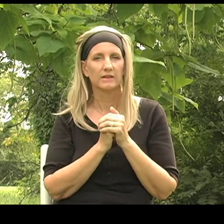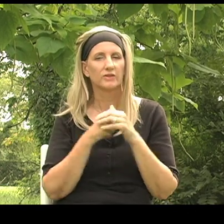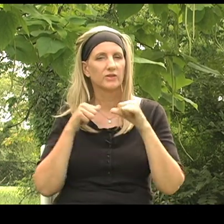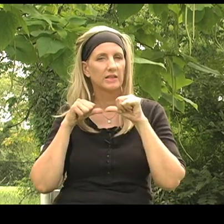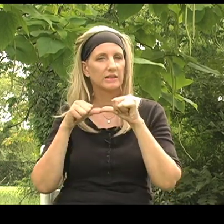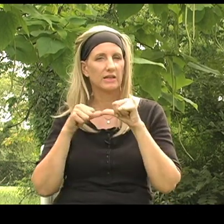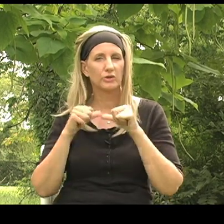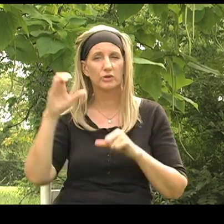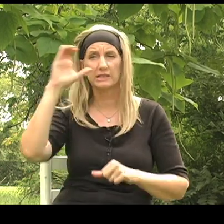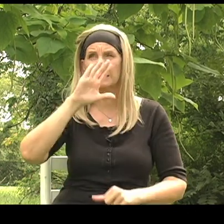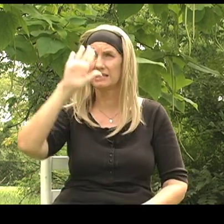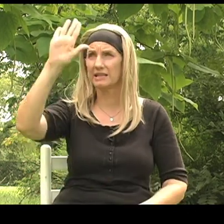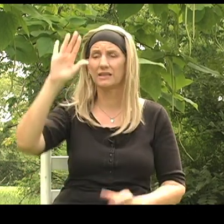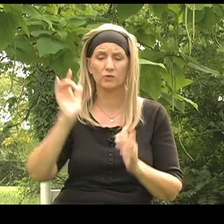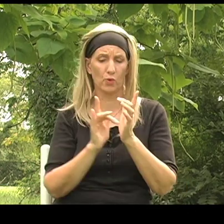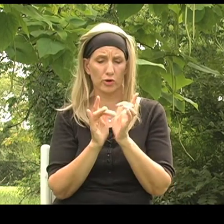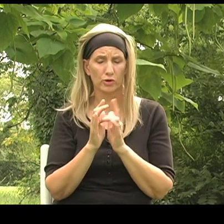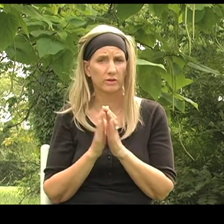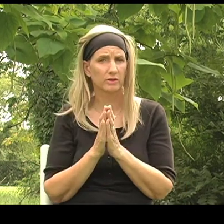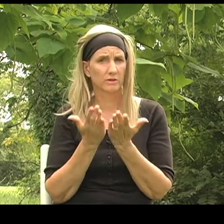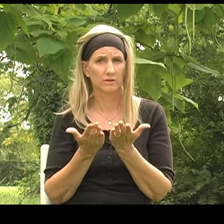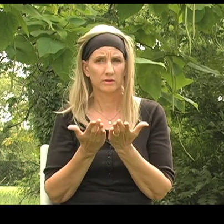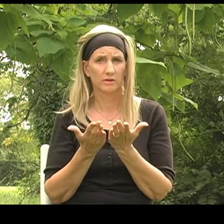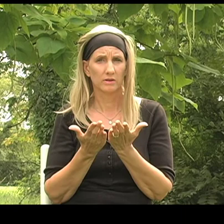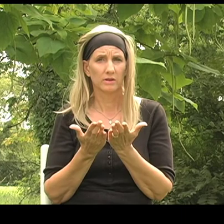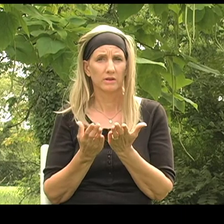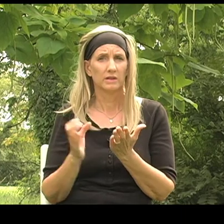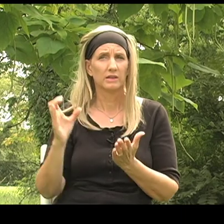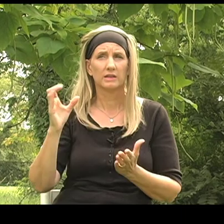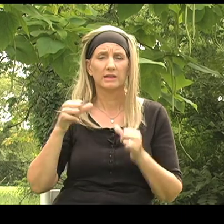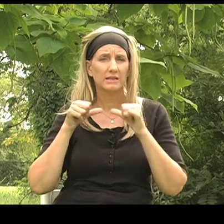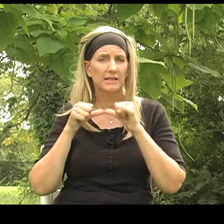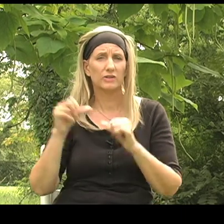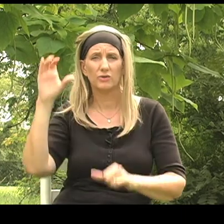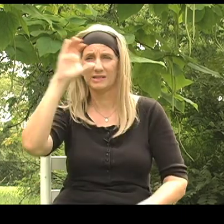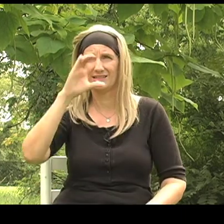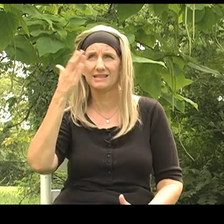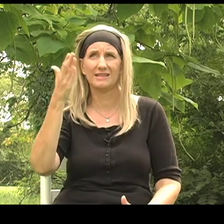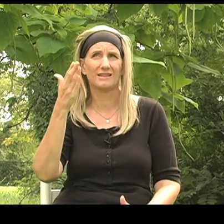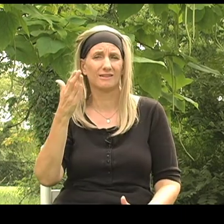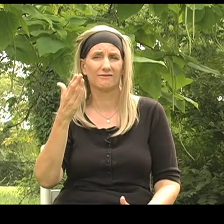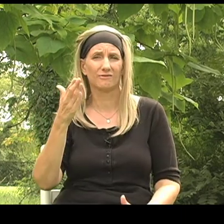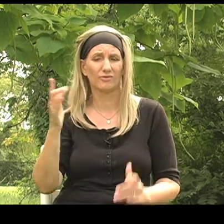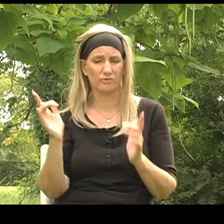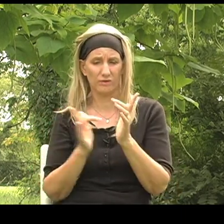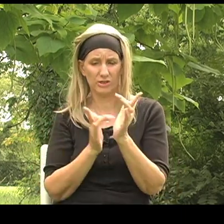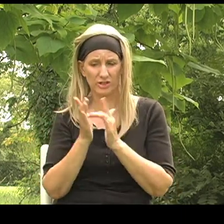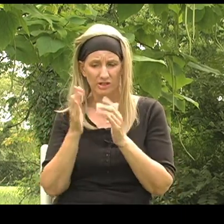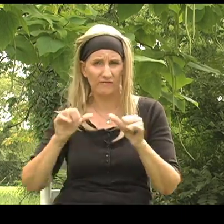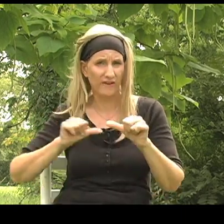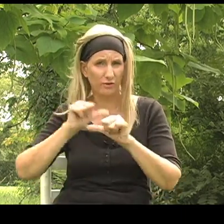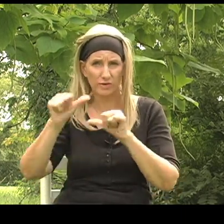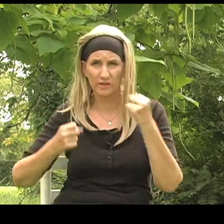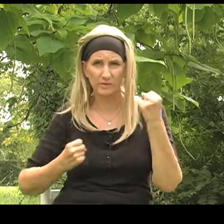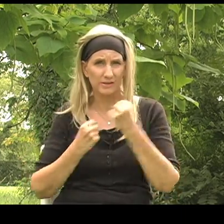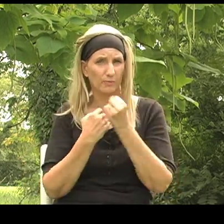So continue to seek His Word. Continue to seek Christian fellowship and